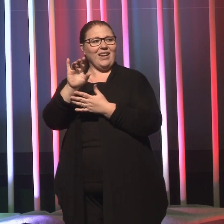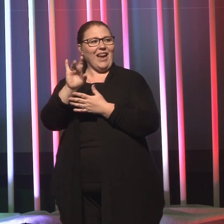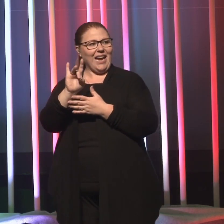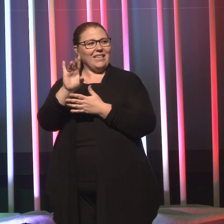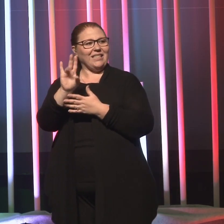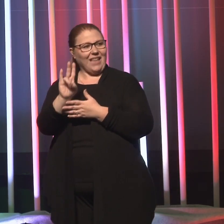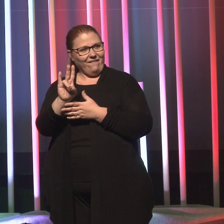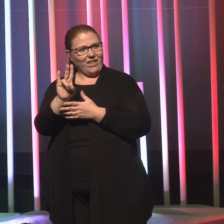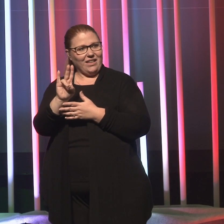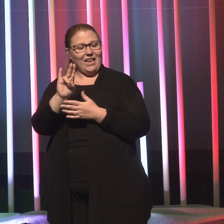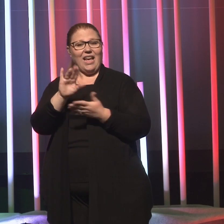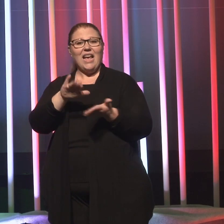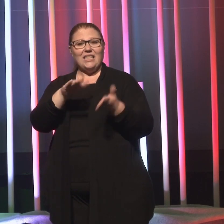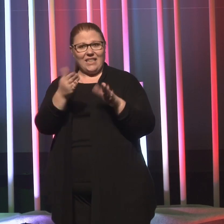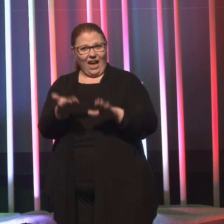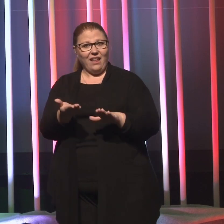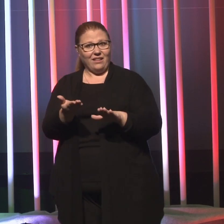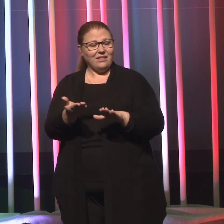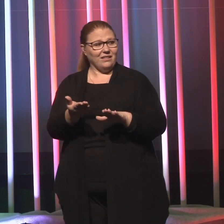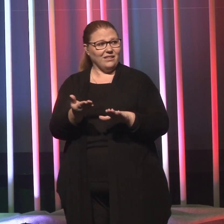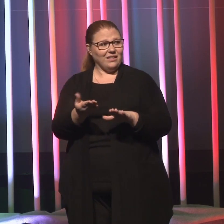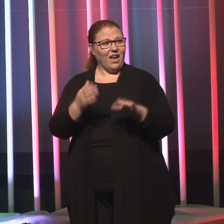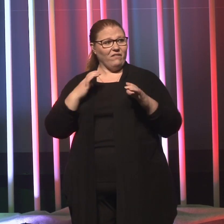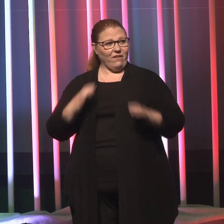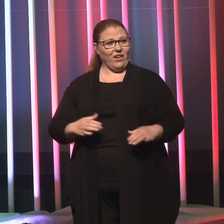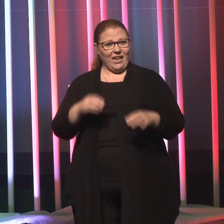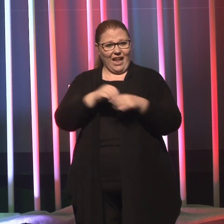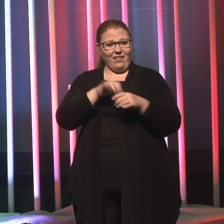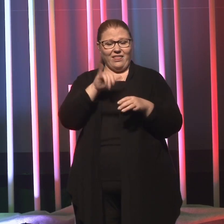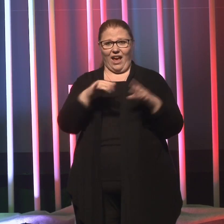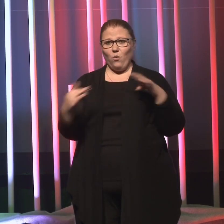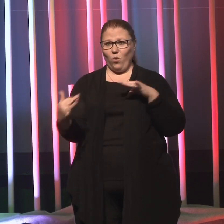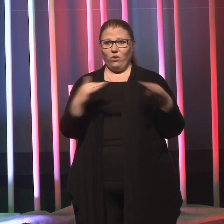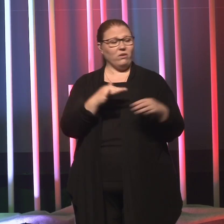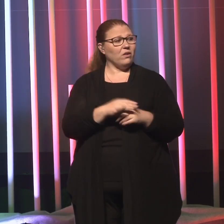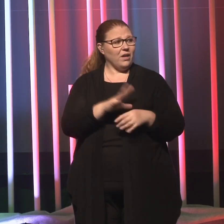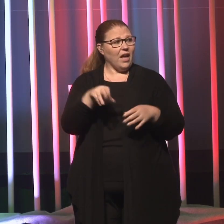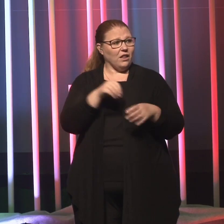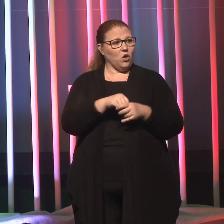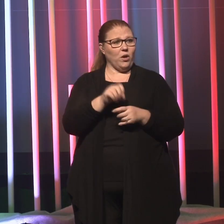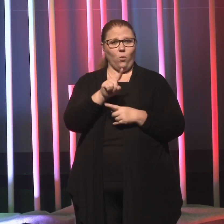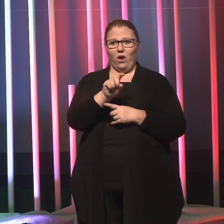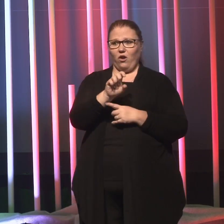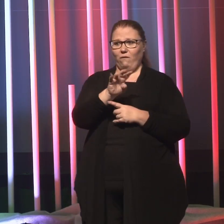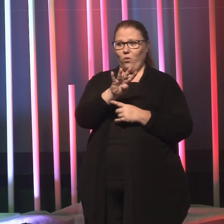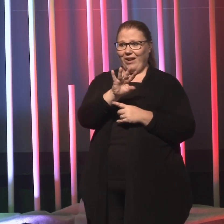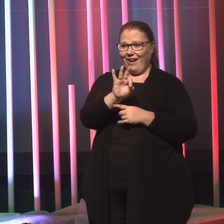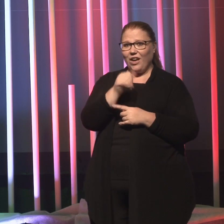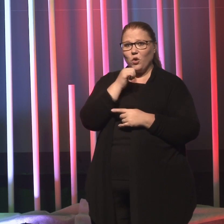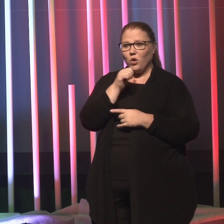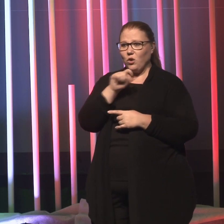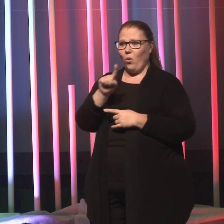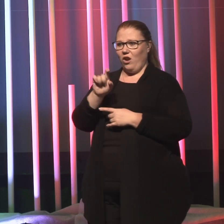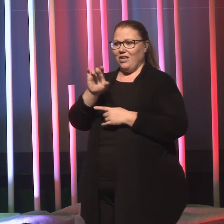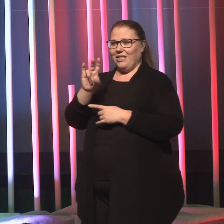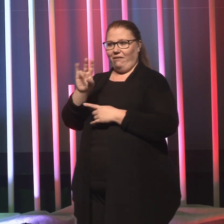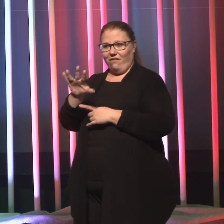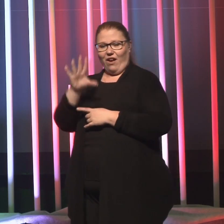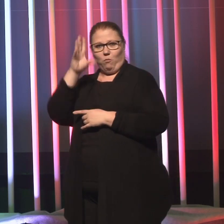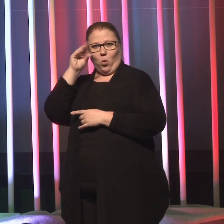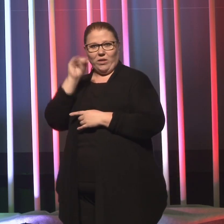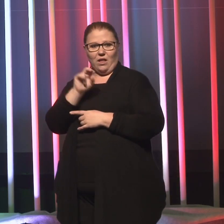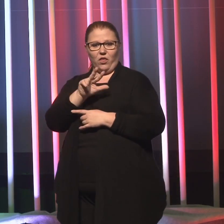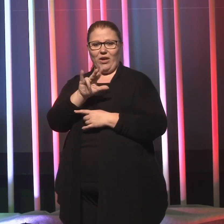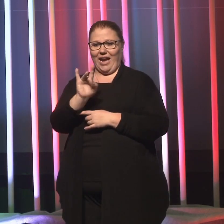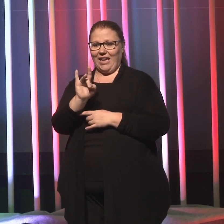5,587 confirmed deaths of civilians in that conflict, including 149 girls, 175 boys, and 38 children